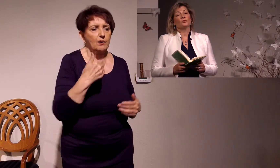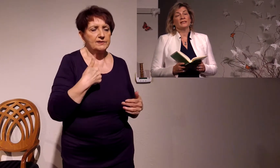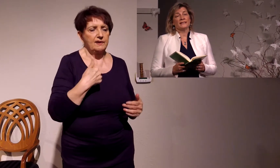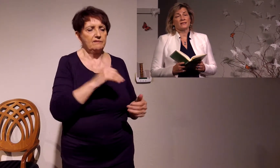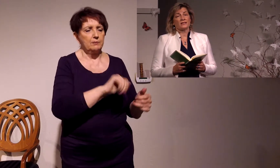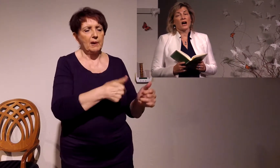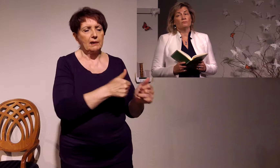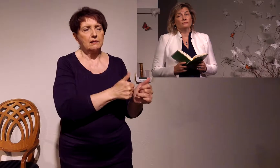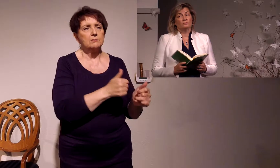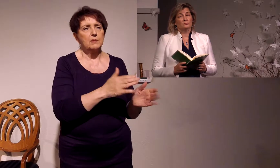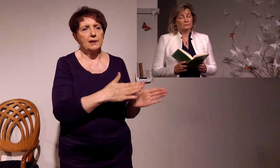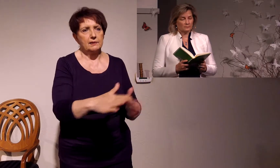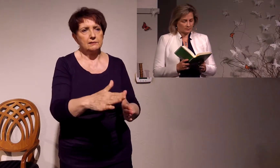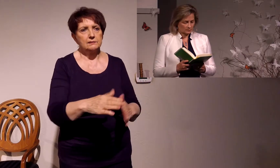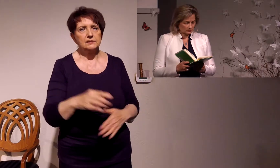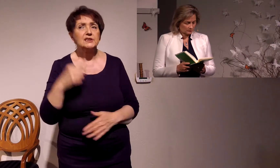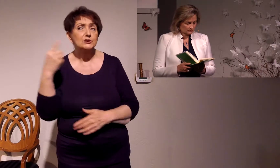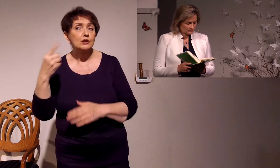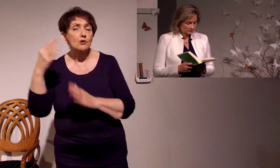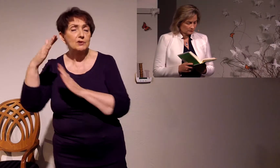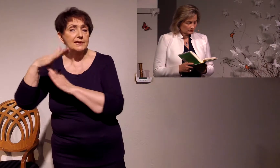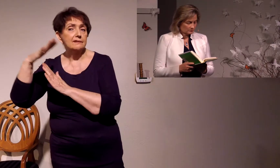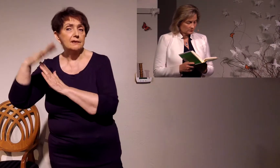It's lonely at the top.